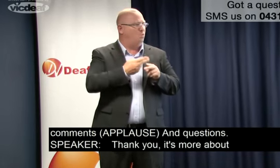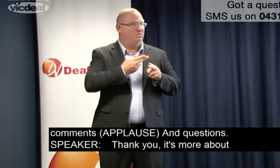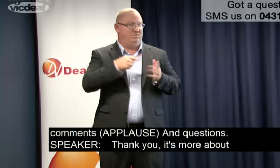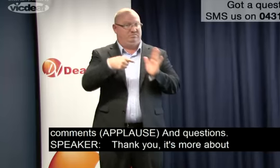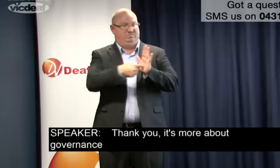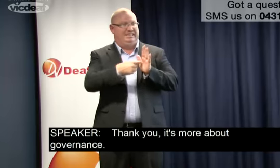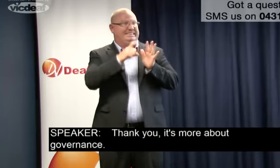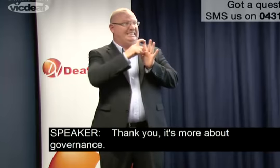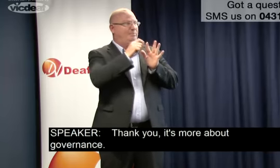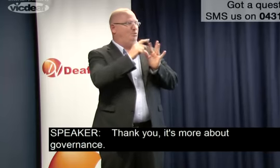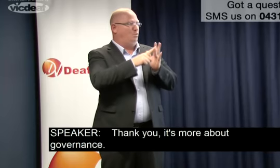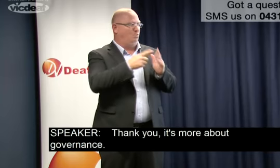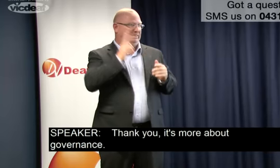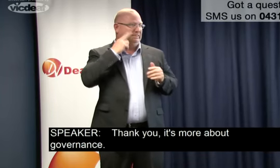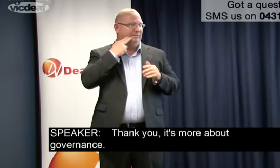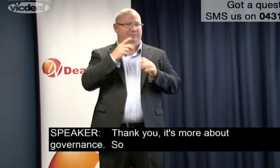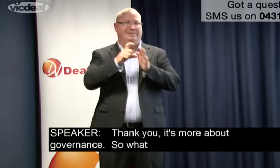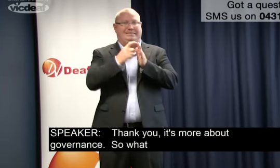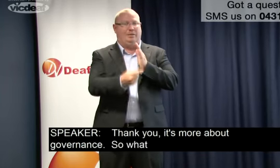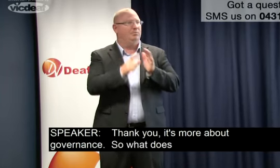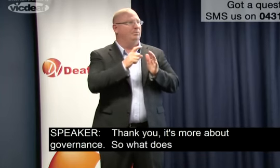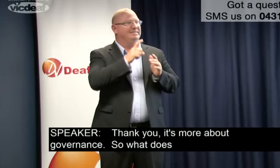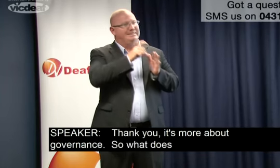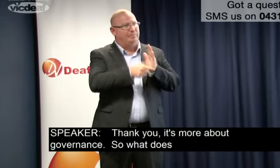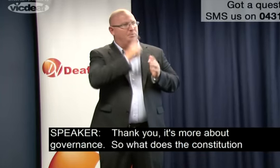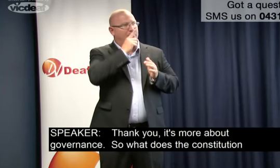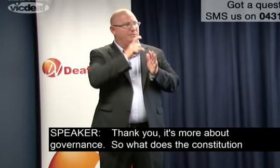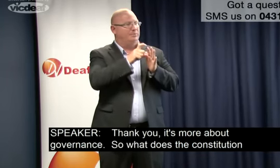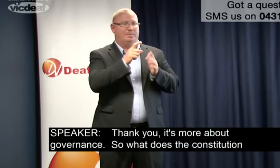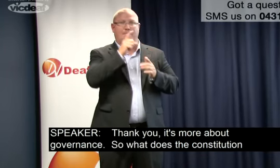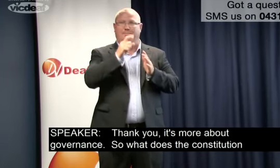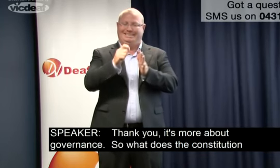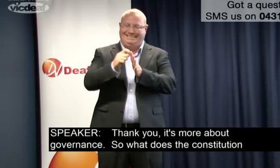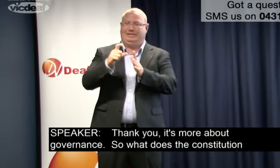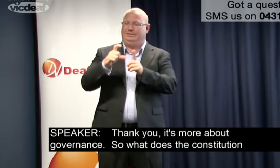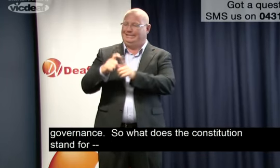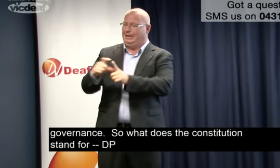So what does the Constitution stand for? DPO, Disabled